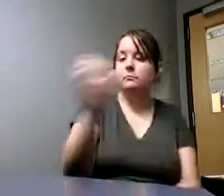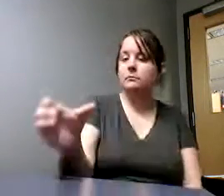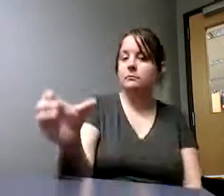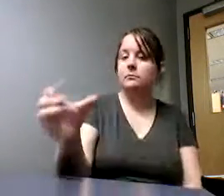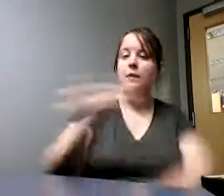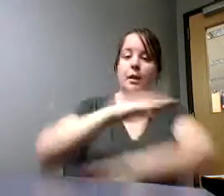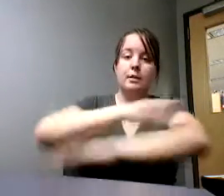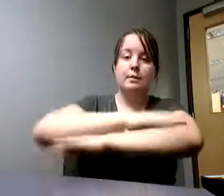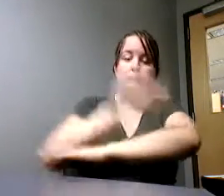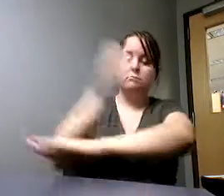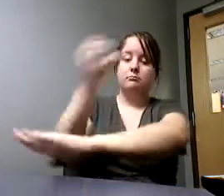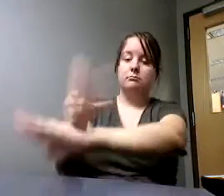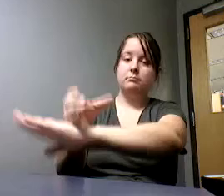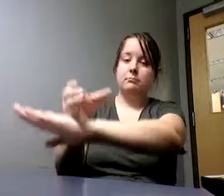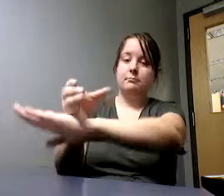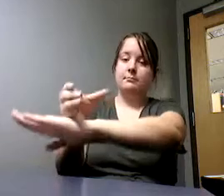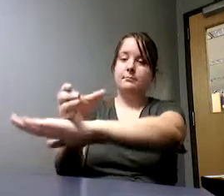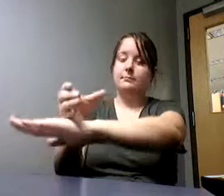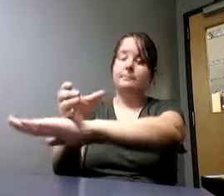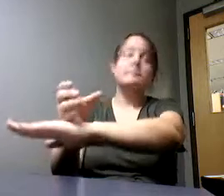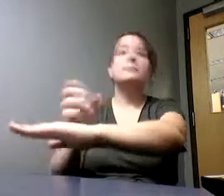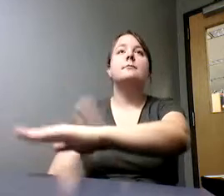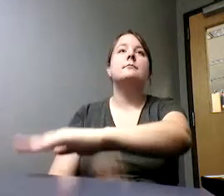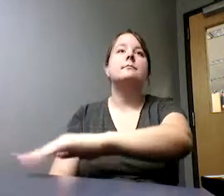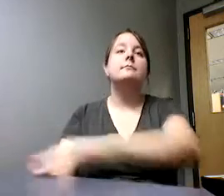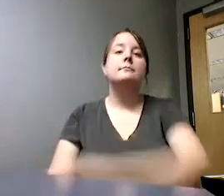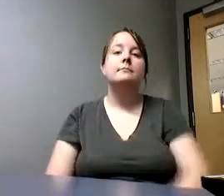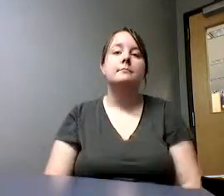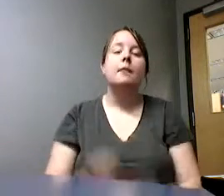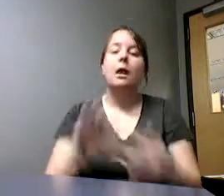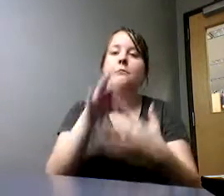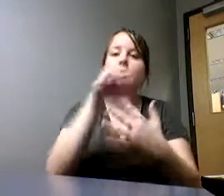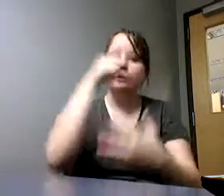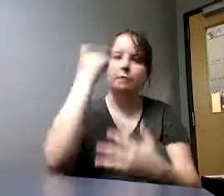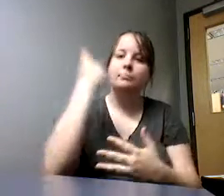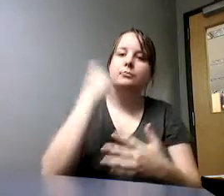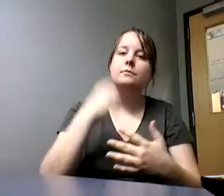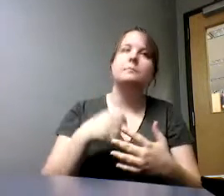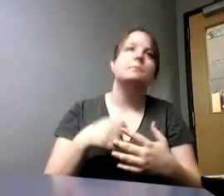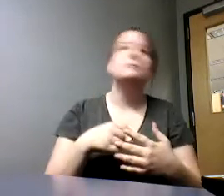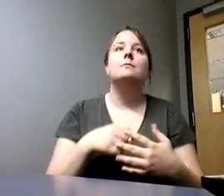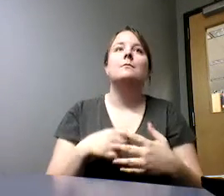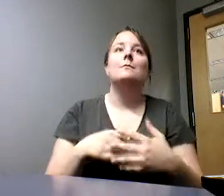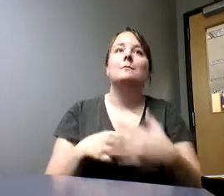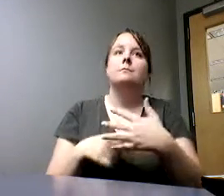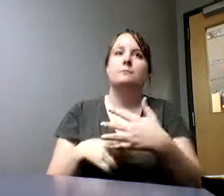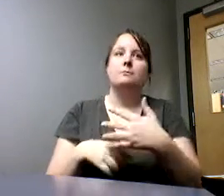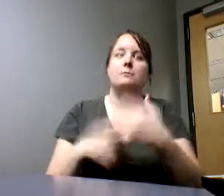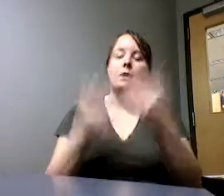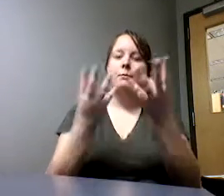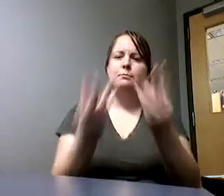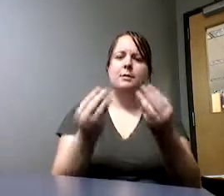a table or whatever, especially in summertime, you come back, and then there is moisture all around the outside of it. I did